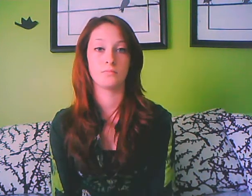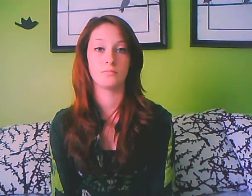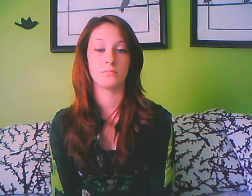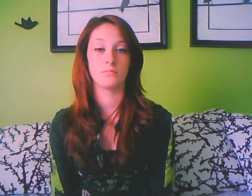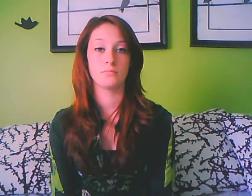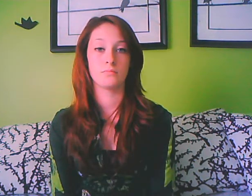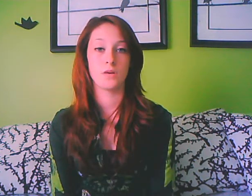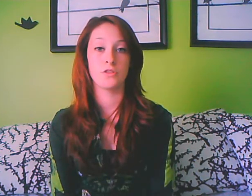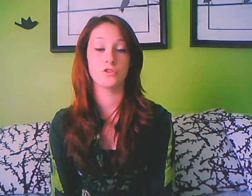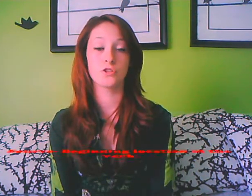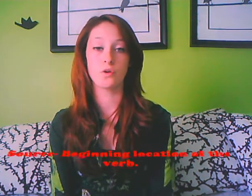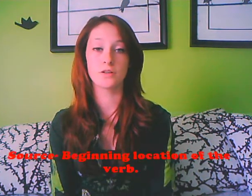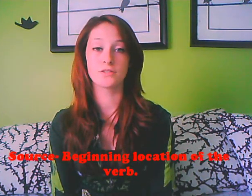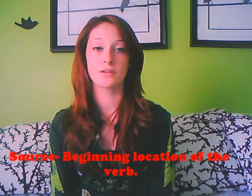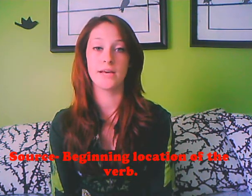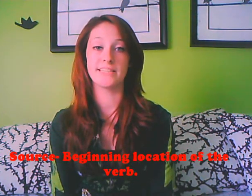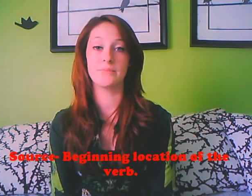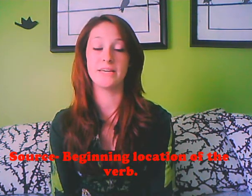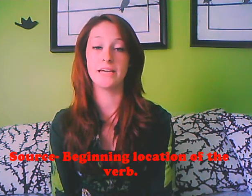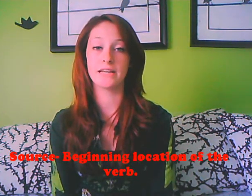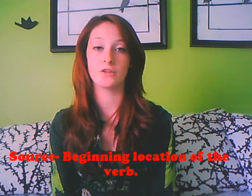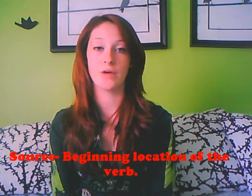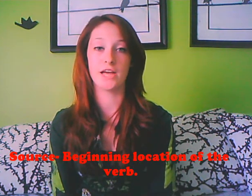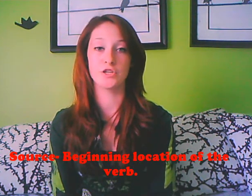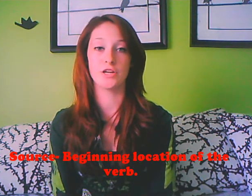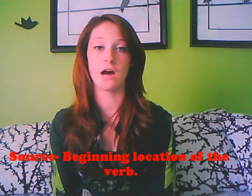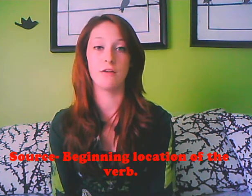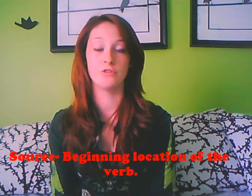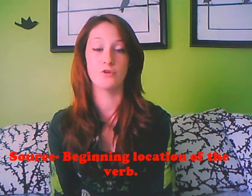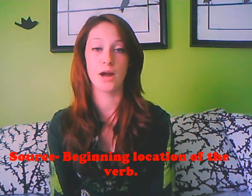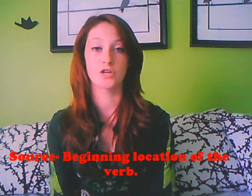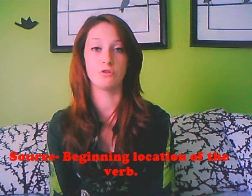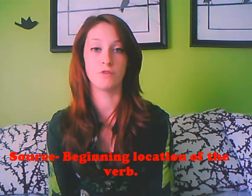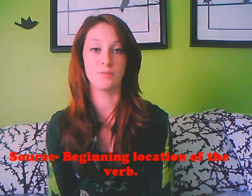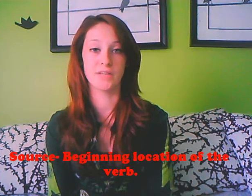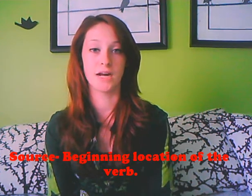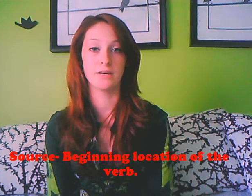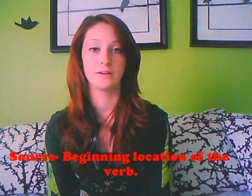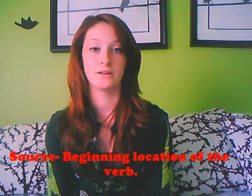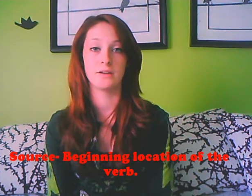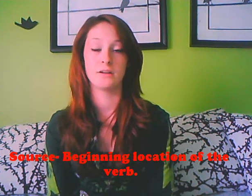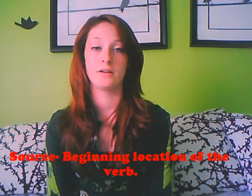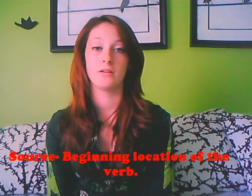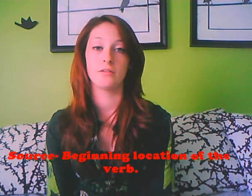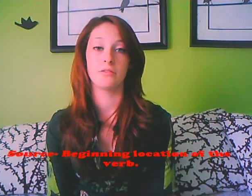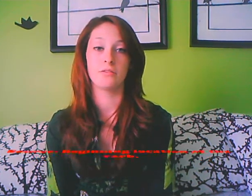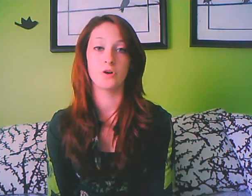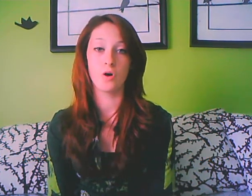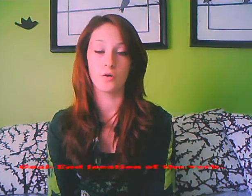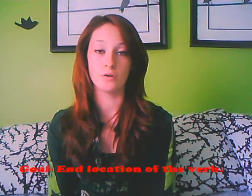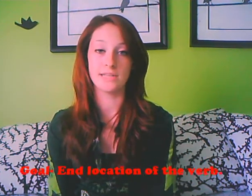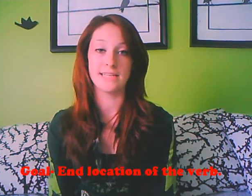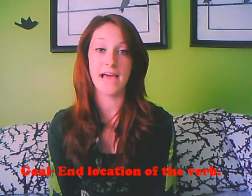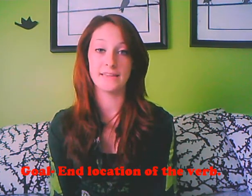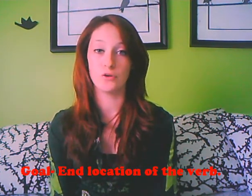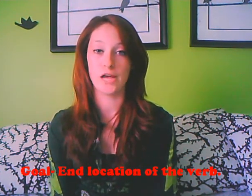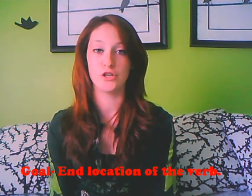The source is the beginning location of the directional verb sign. The goal is the end location